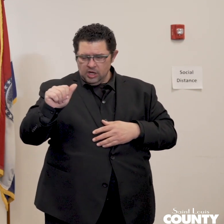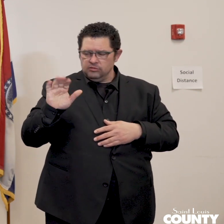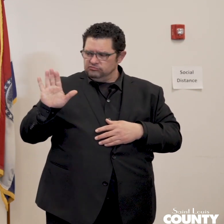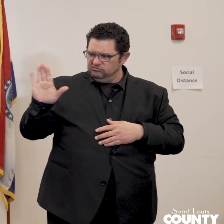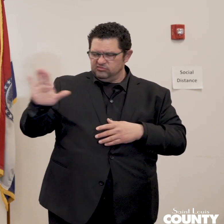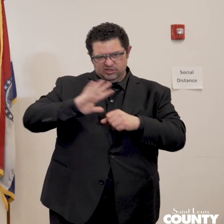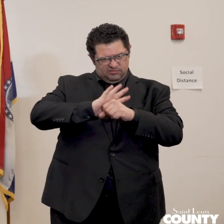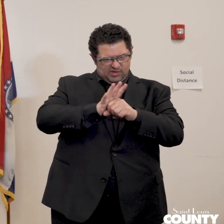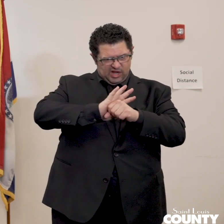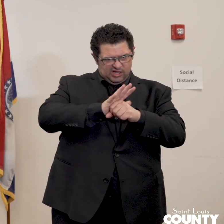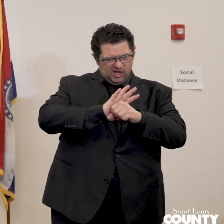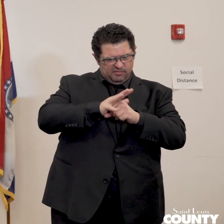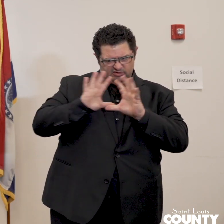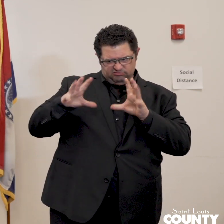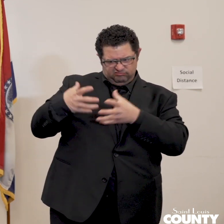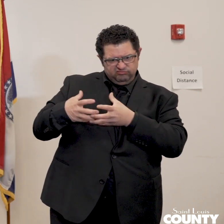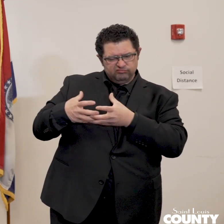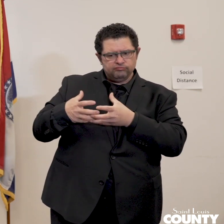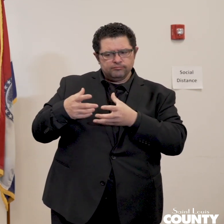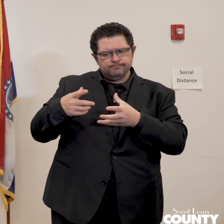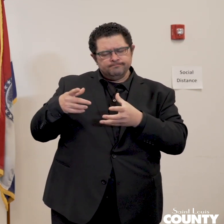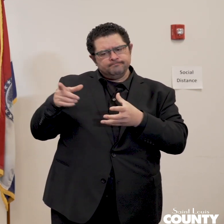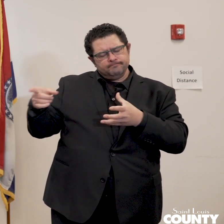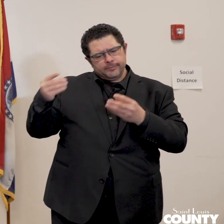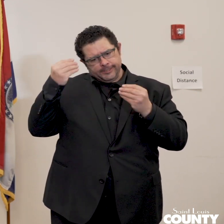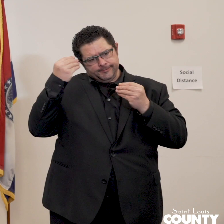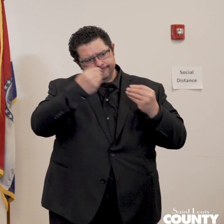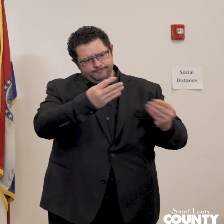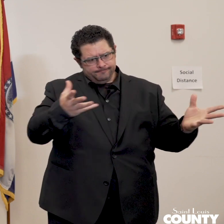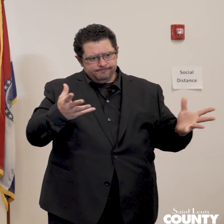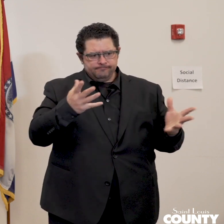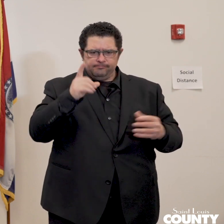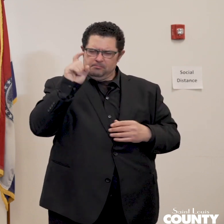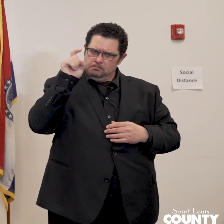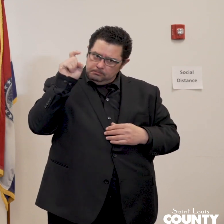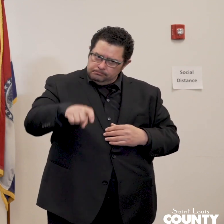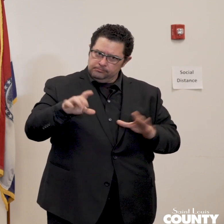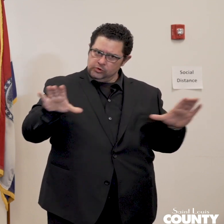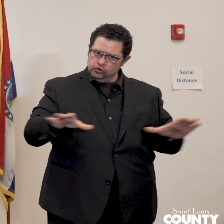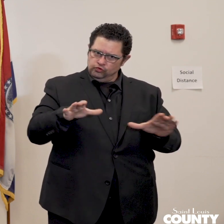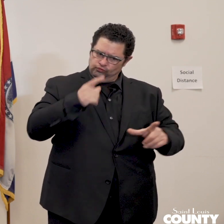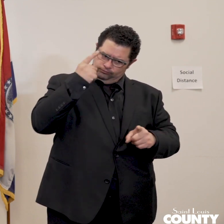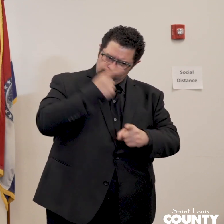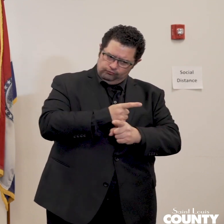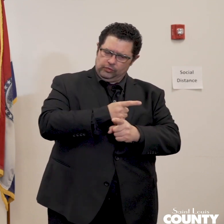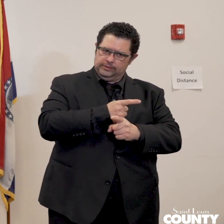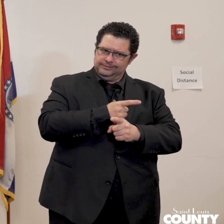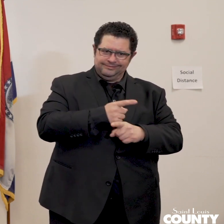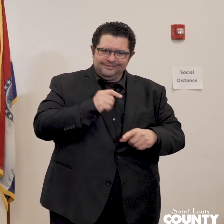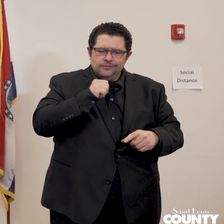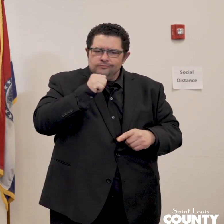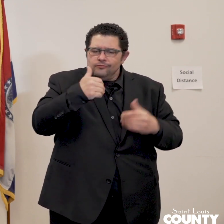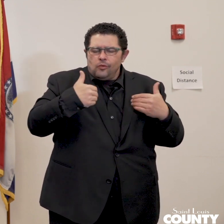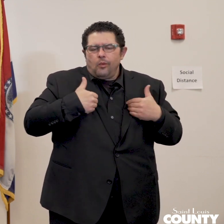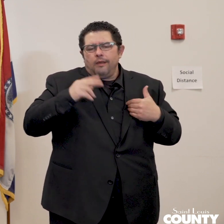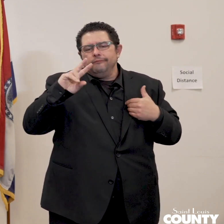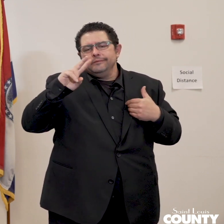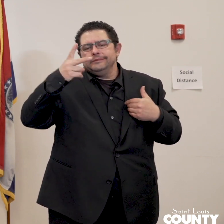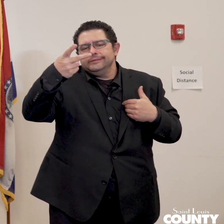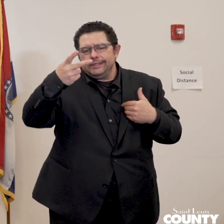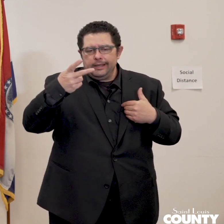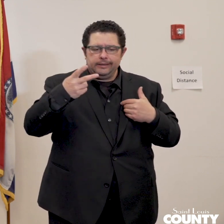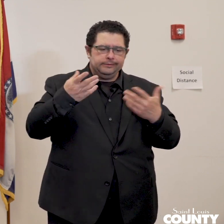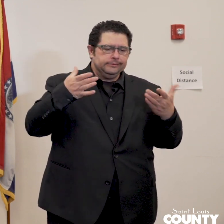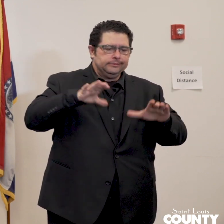Force, we must be sure to do this the right way. We don't get a second chance to do this right.